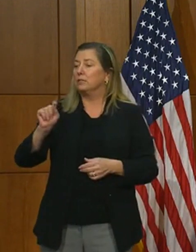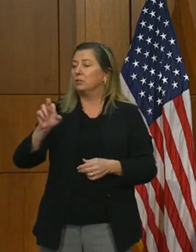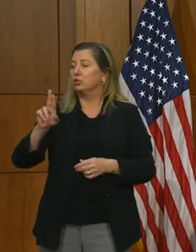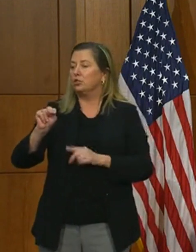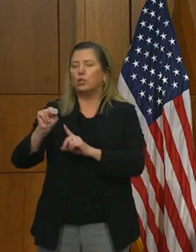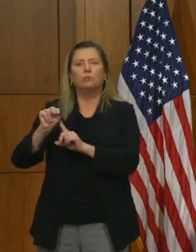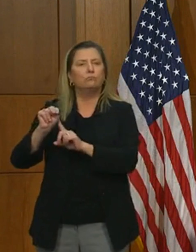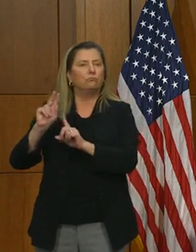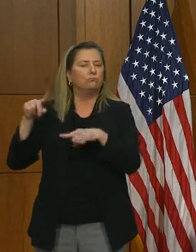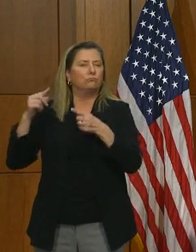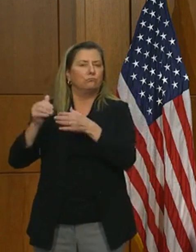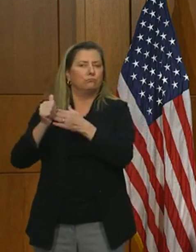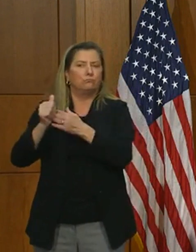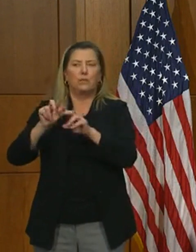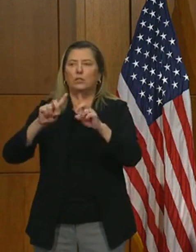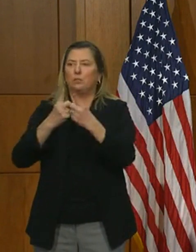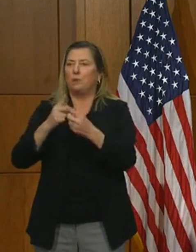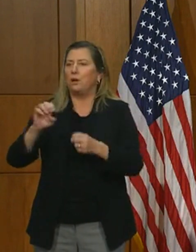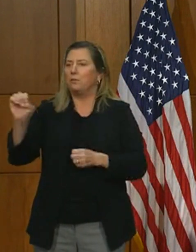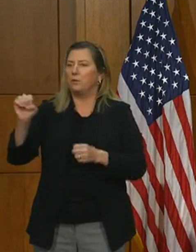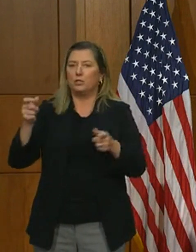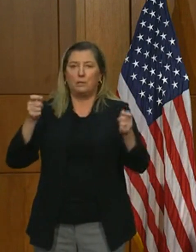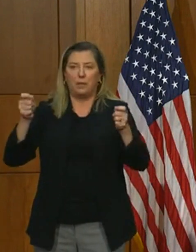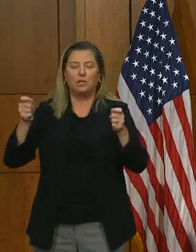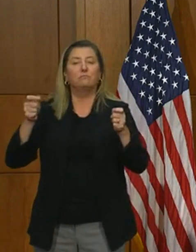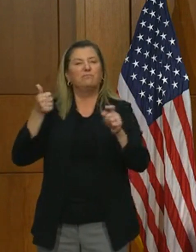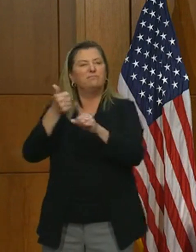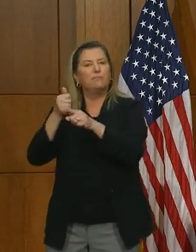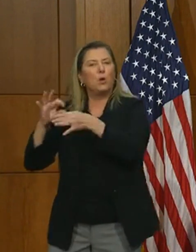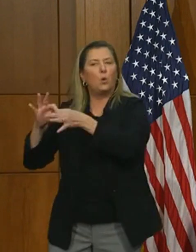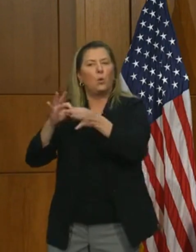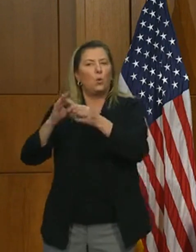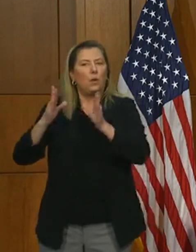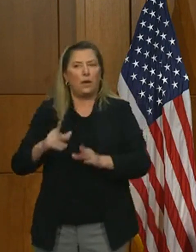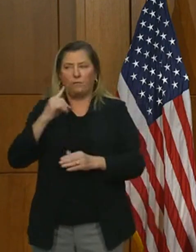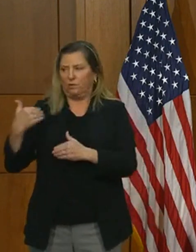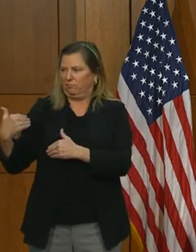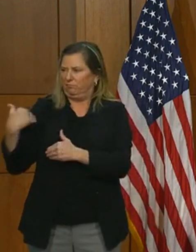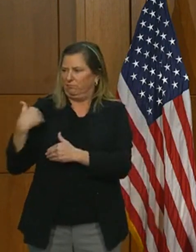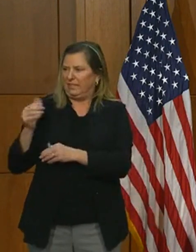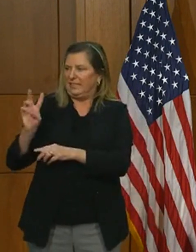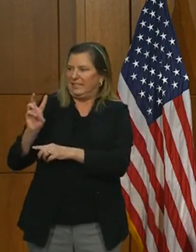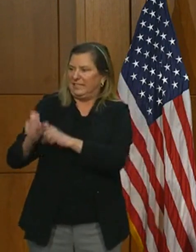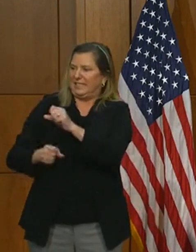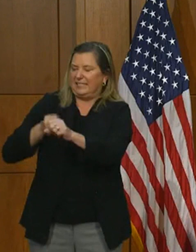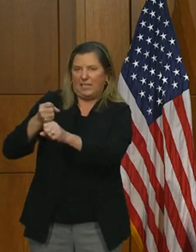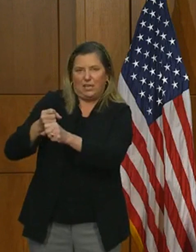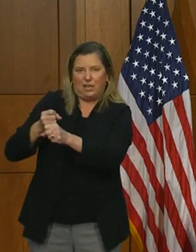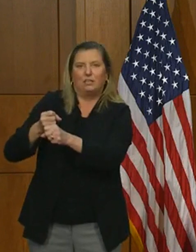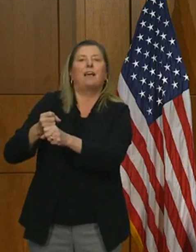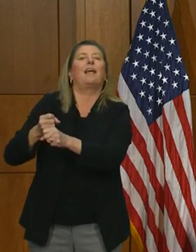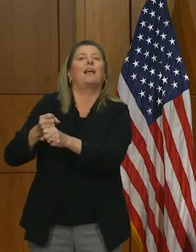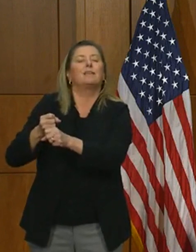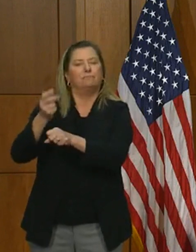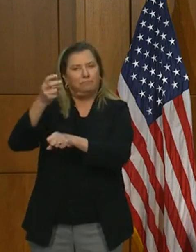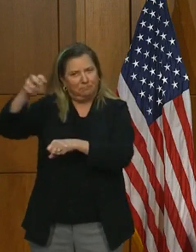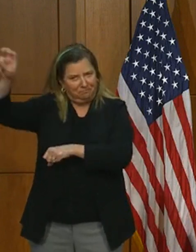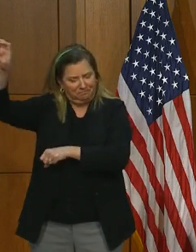has ably led our Department of Emergency Management as coordinator for the past 6 years, is moving